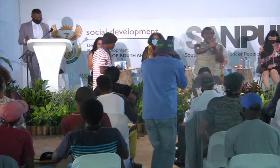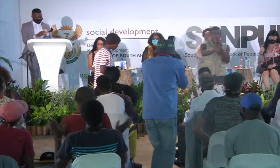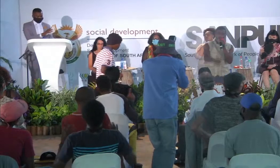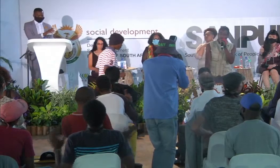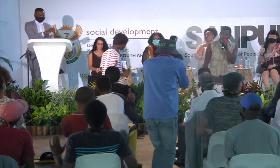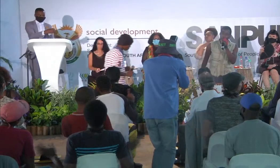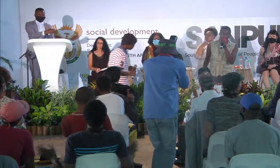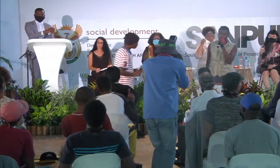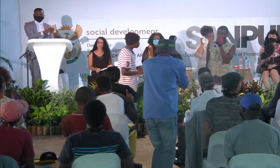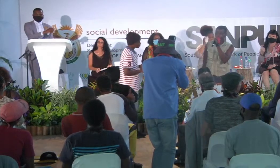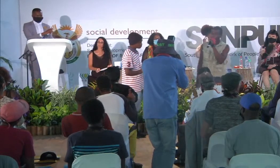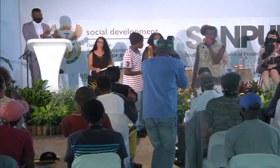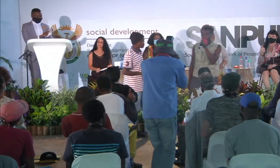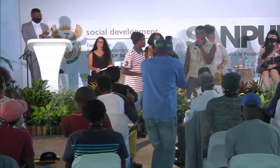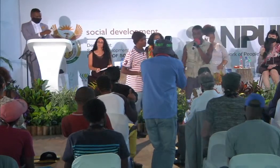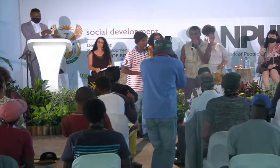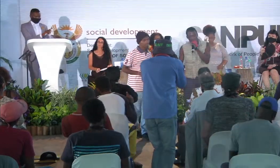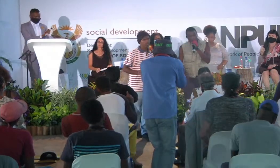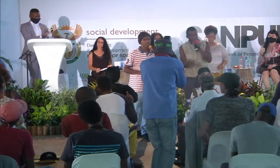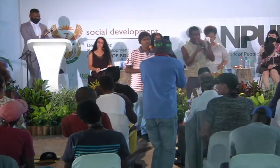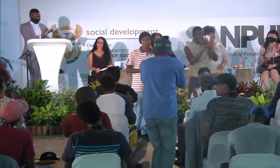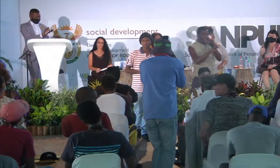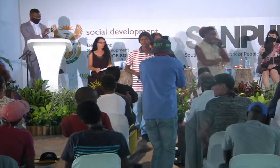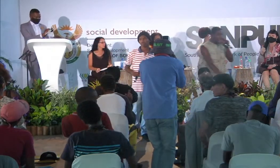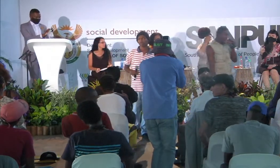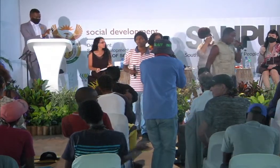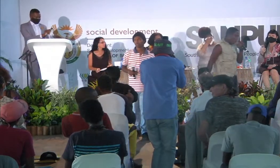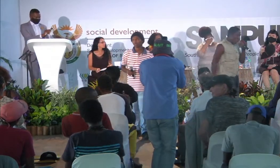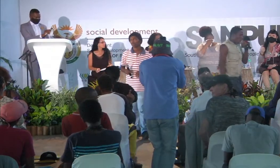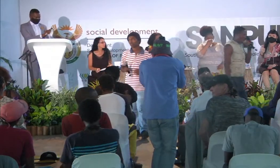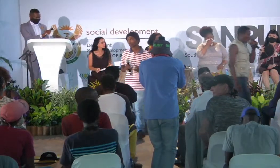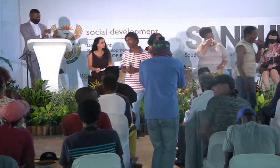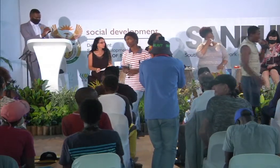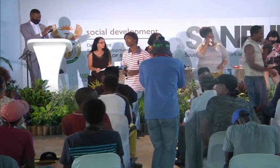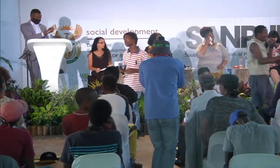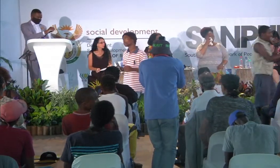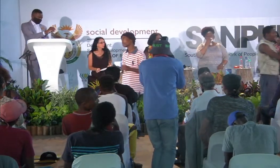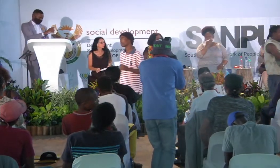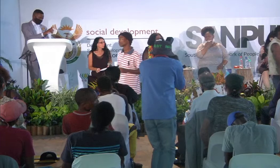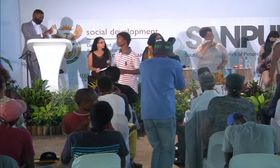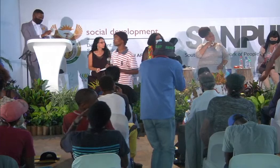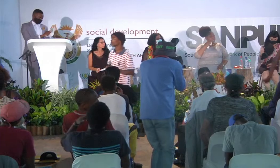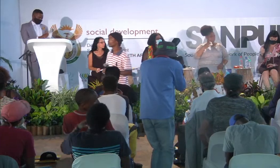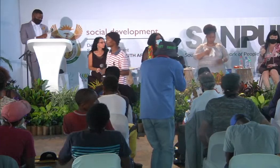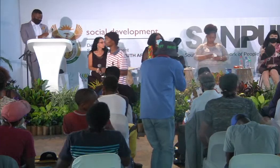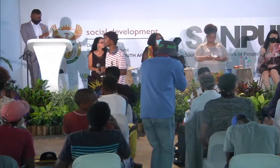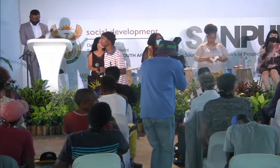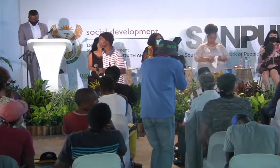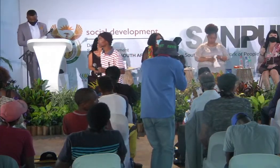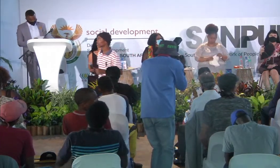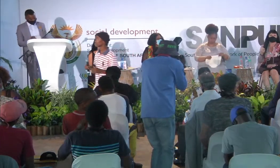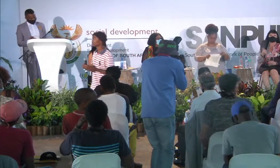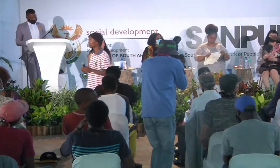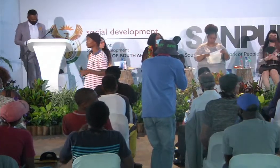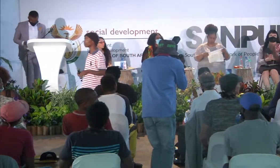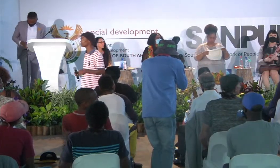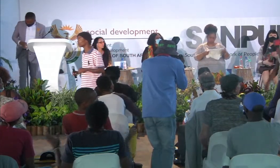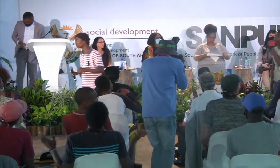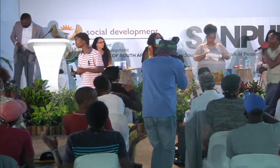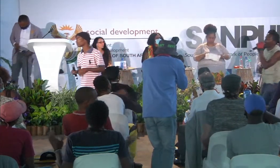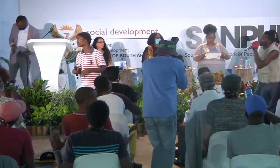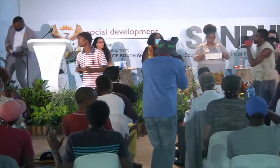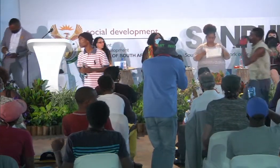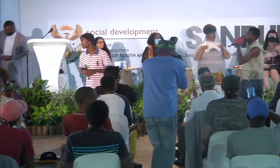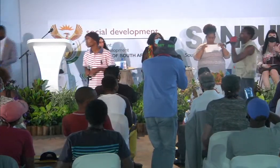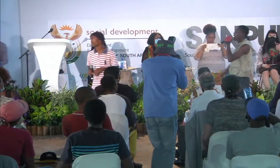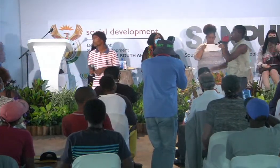akusekho ukujabula ayisekho injabulo hlala esikhala njalo yezibhlungu